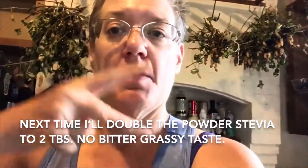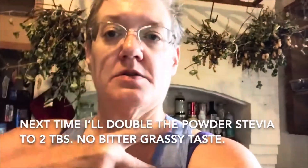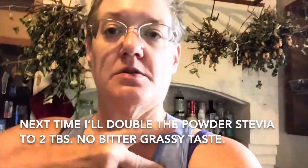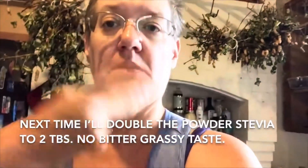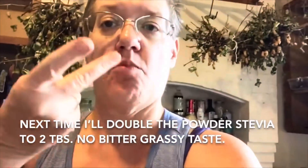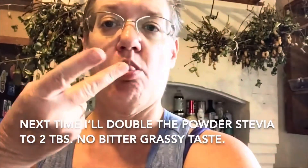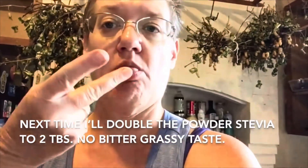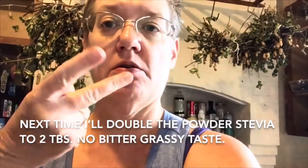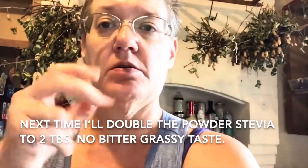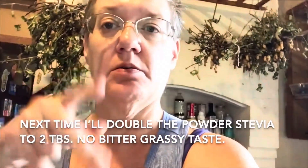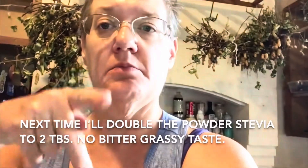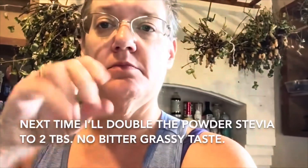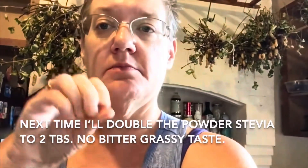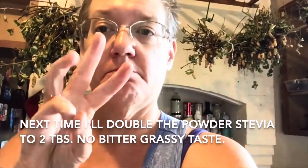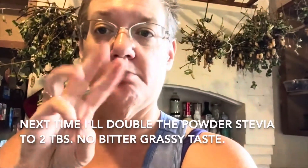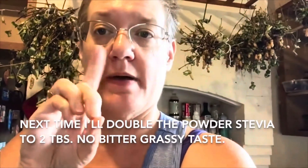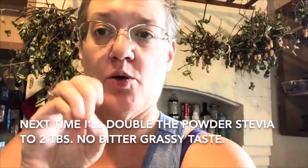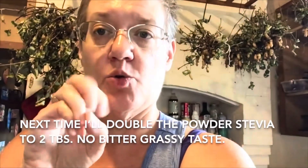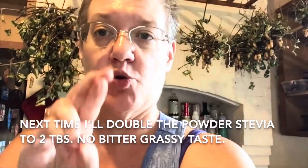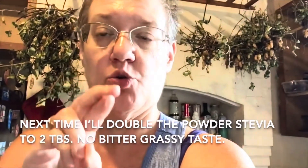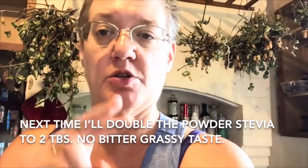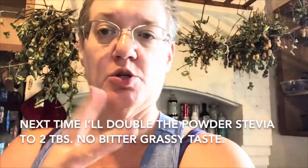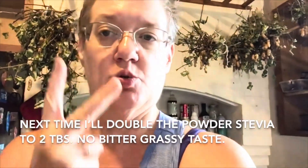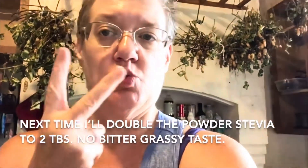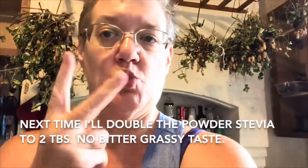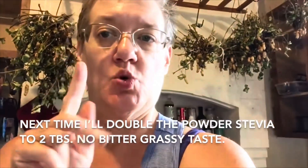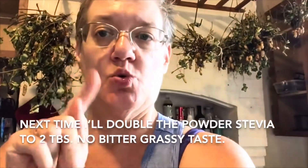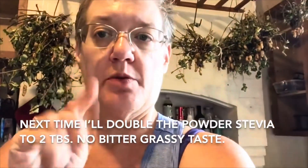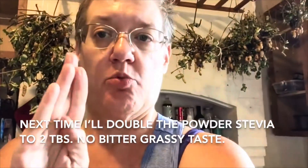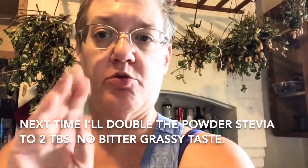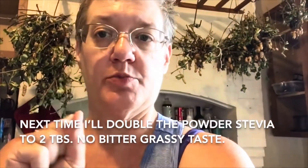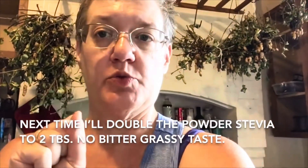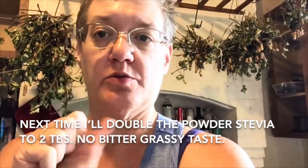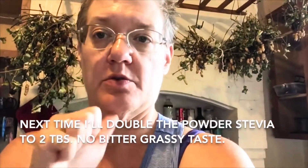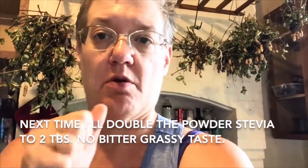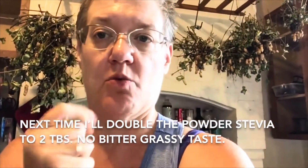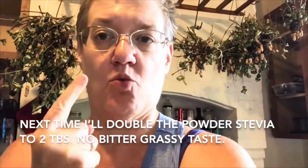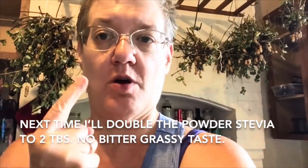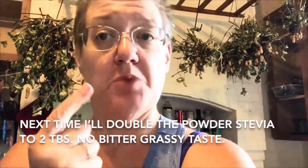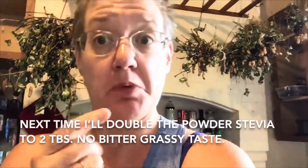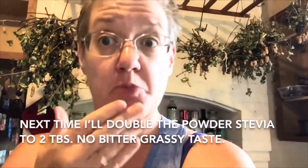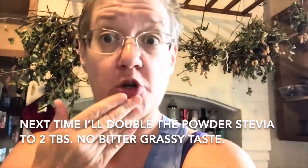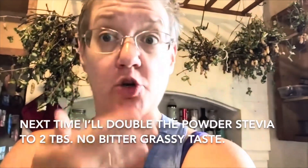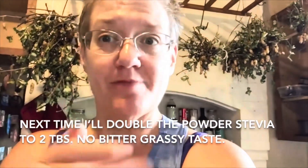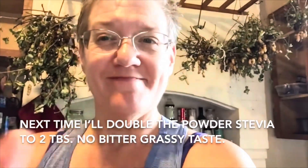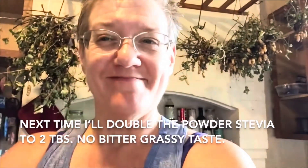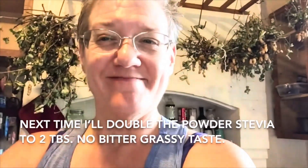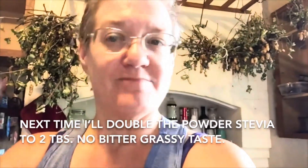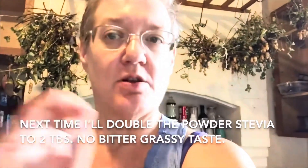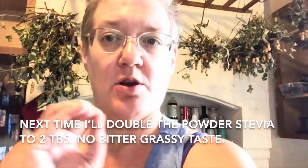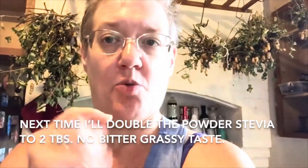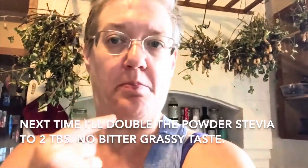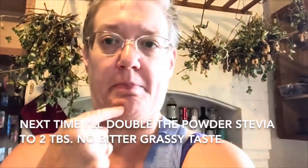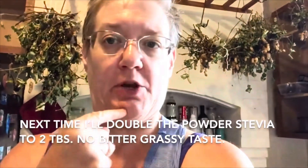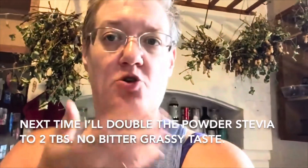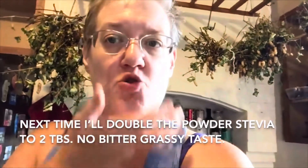Yeah, that's pretty good. Now, next time I'm going to double the powder. 2 tablespoons instead of 1. But it's pretty